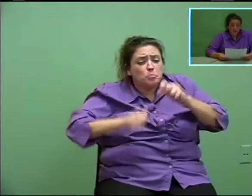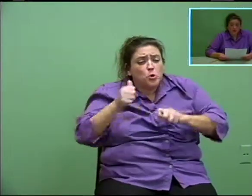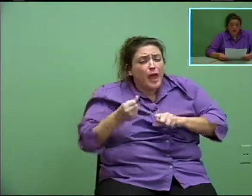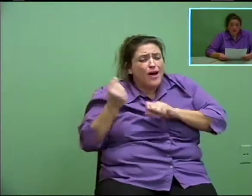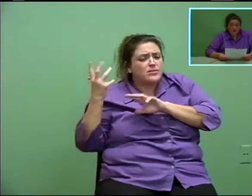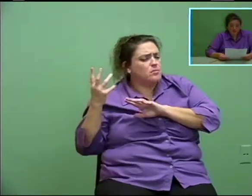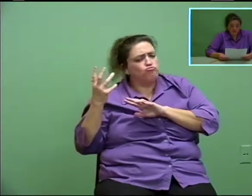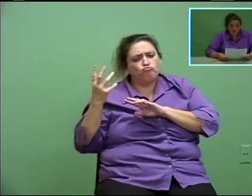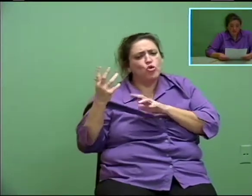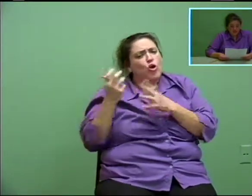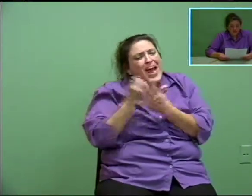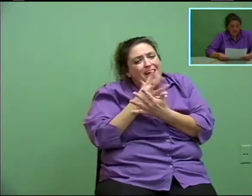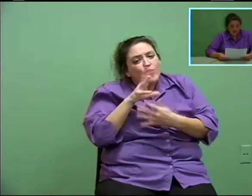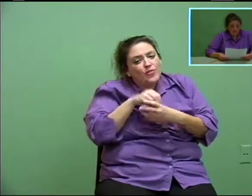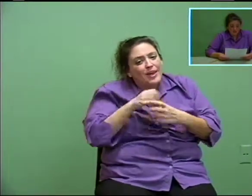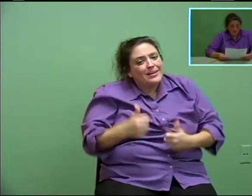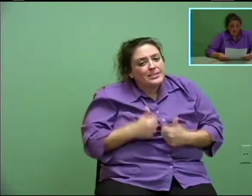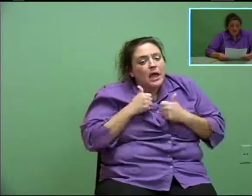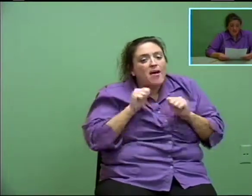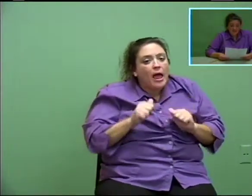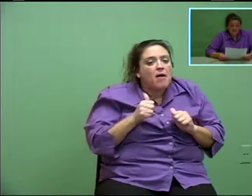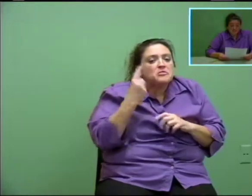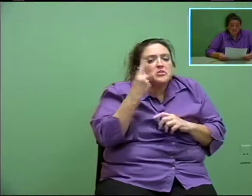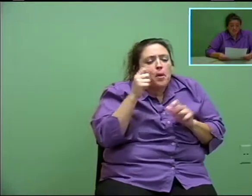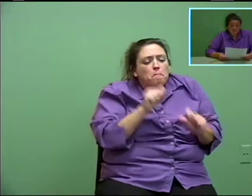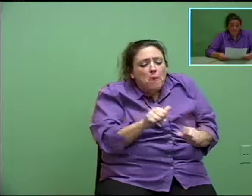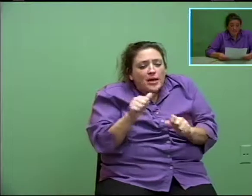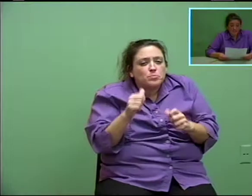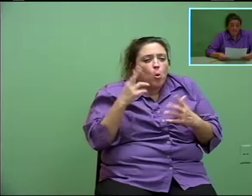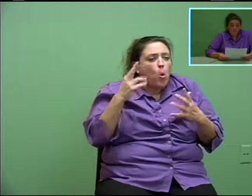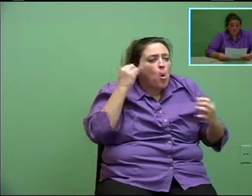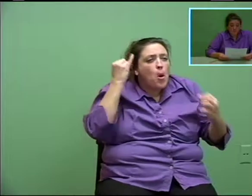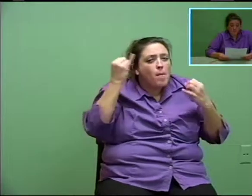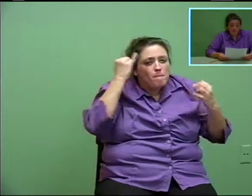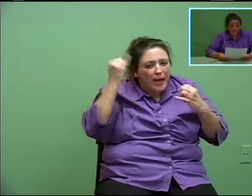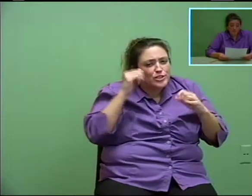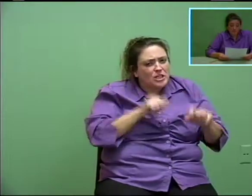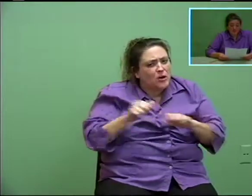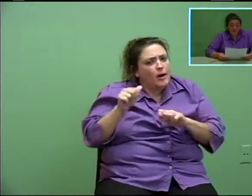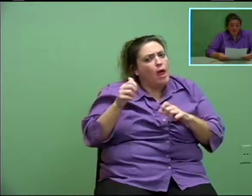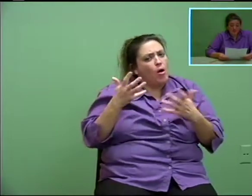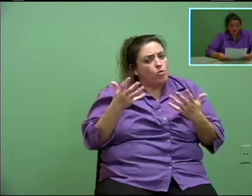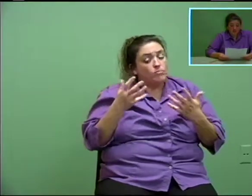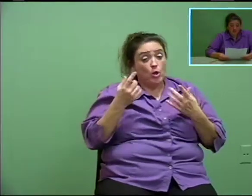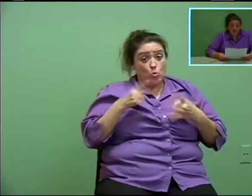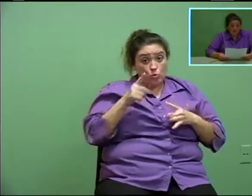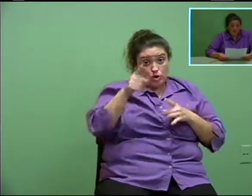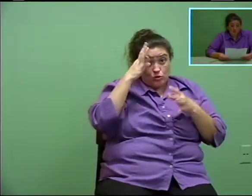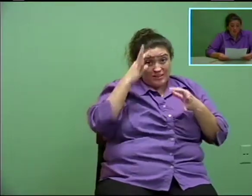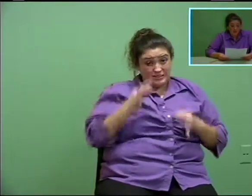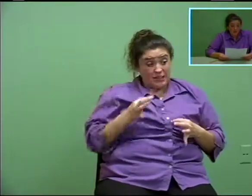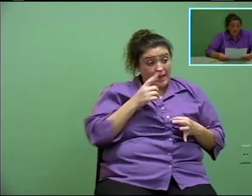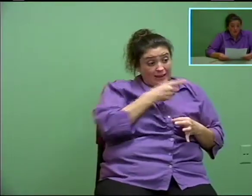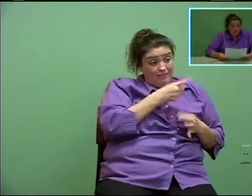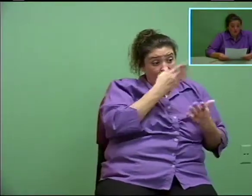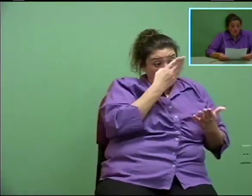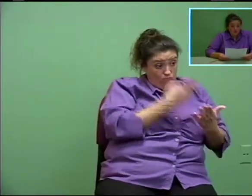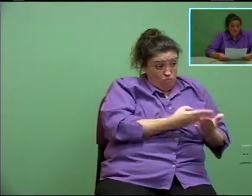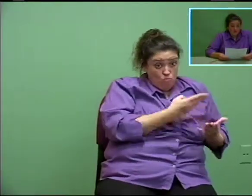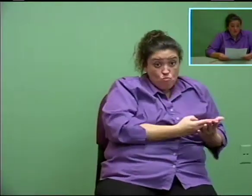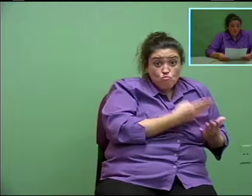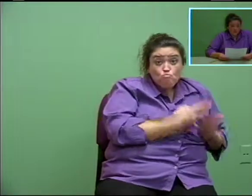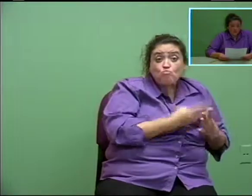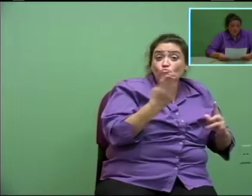some possible or imaginary doubt. In deciding whether the people have proved their case beyond a reasonable doubt,